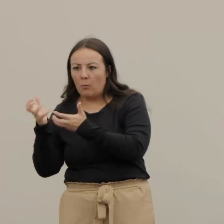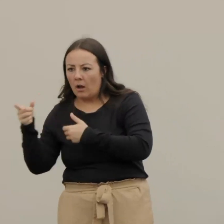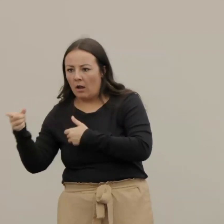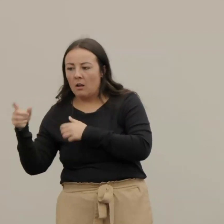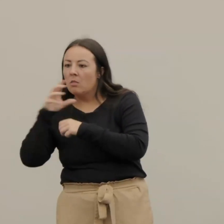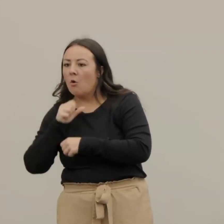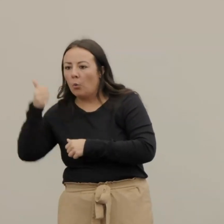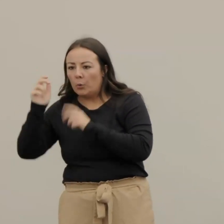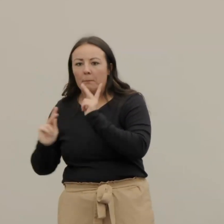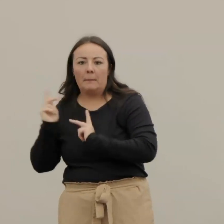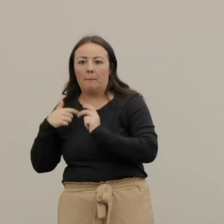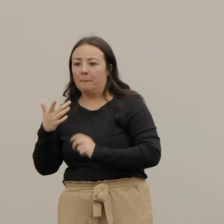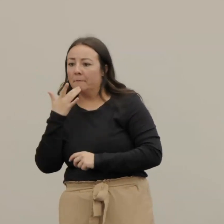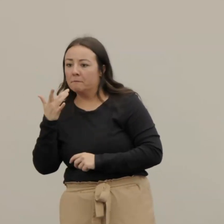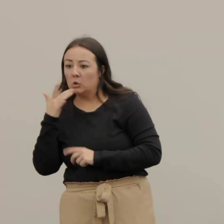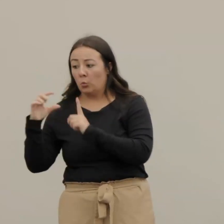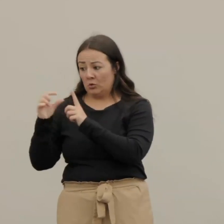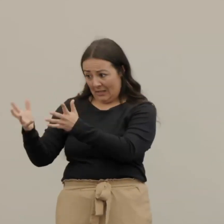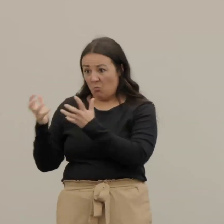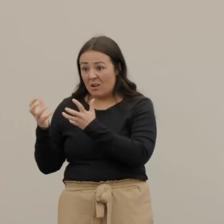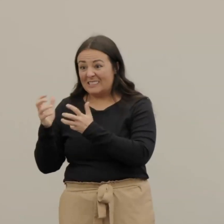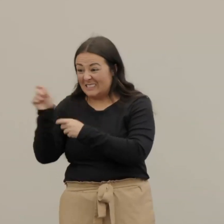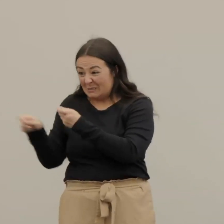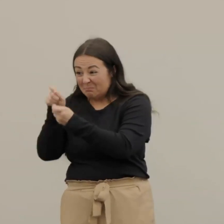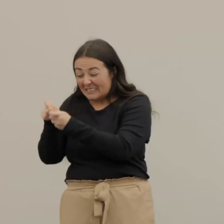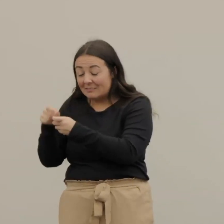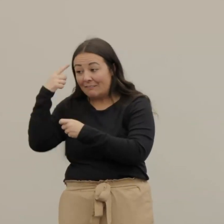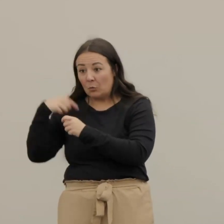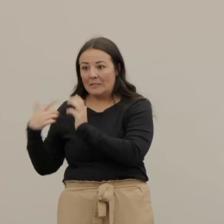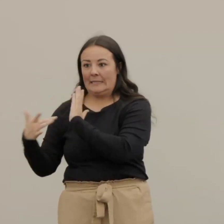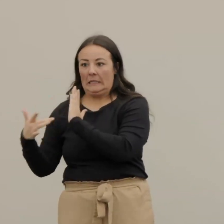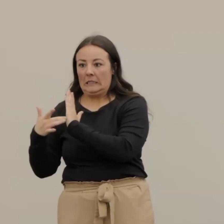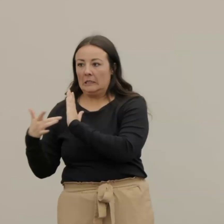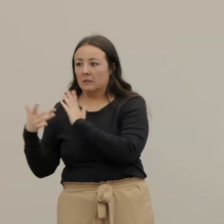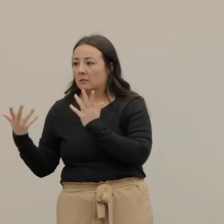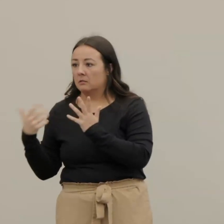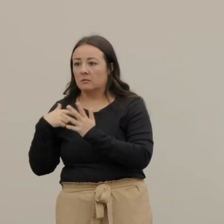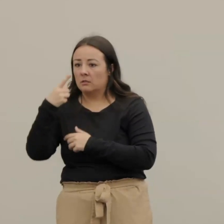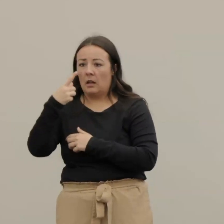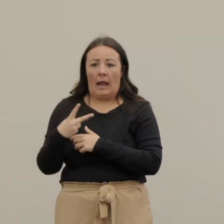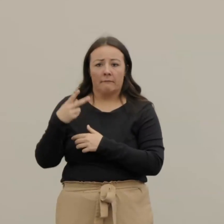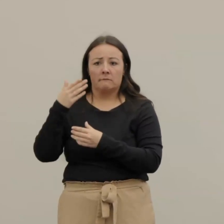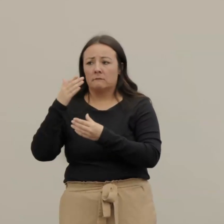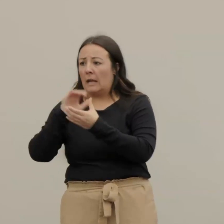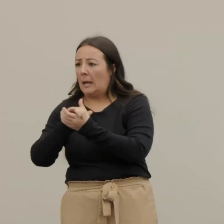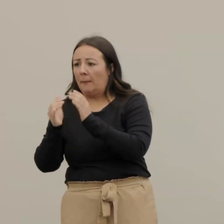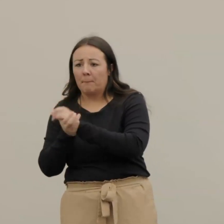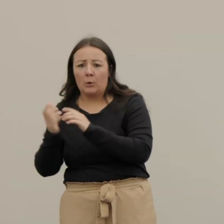know, especially for technology. They may not understand your highfalutin hamburger word.